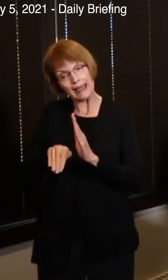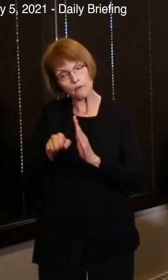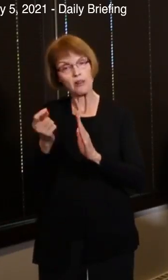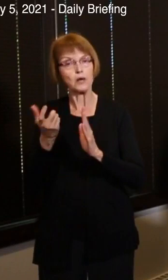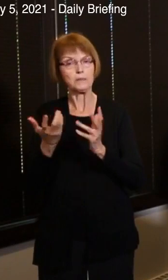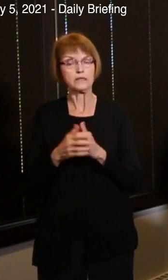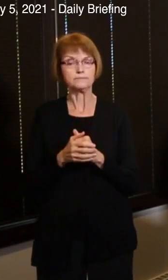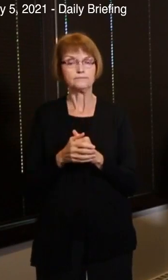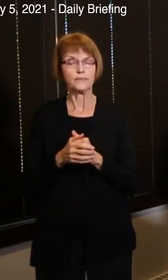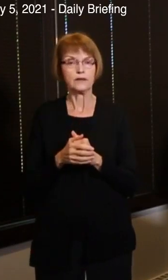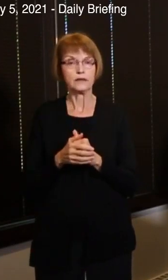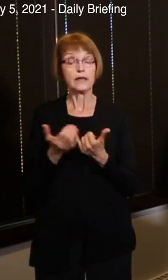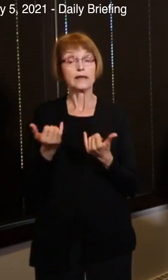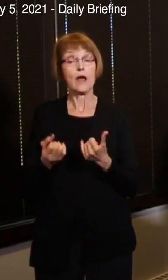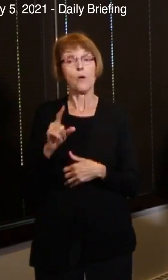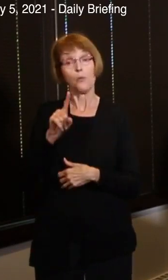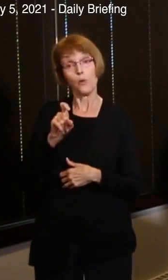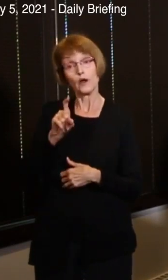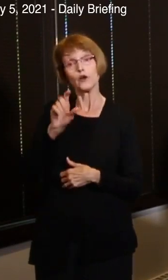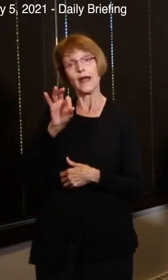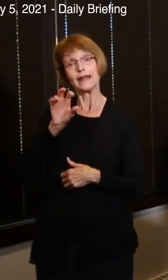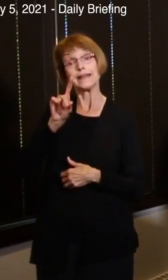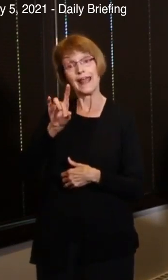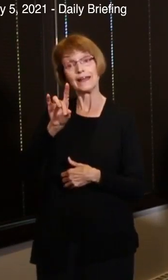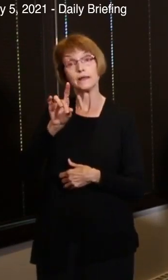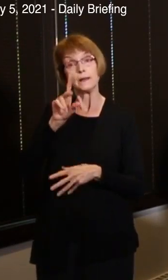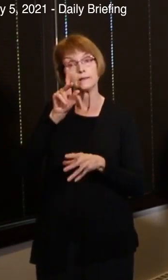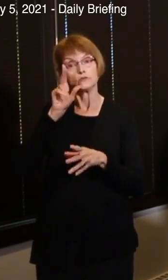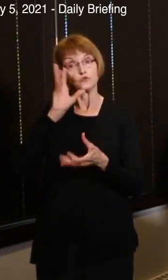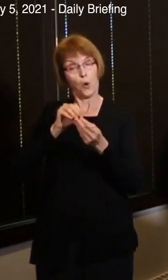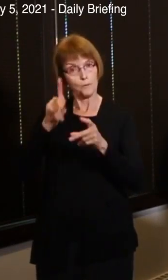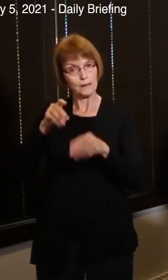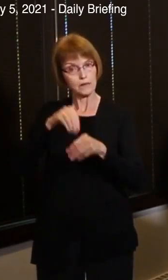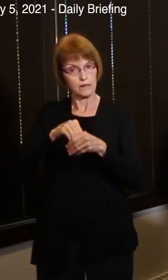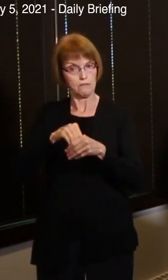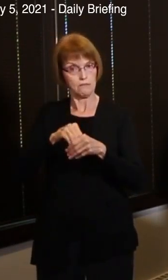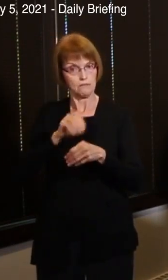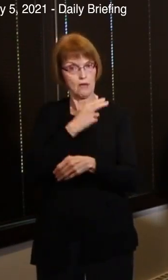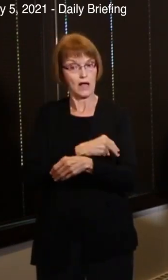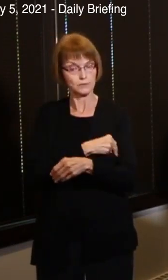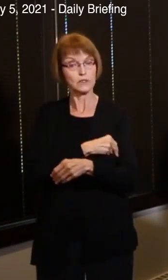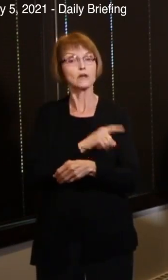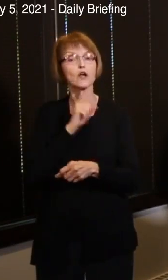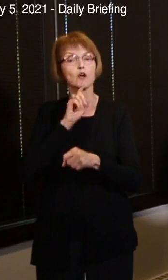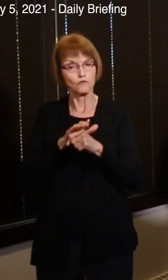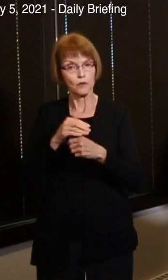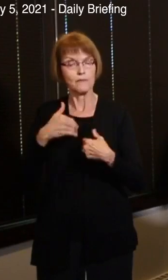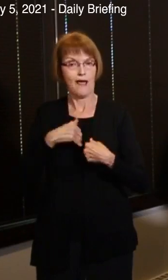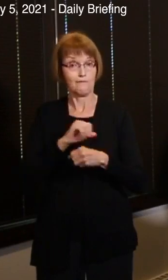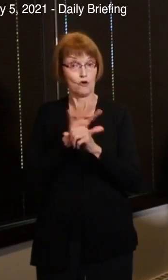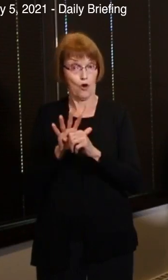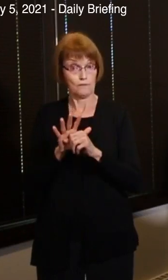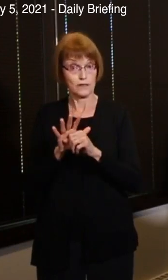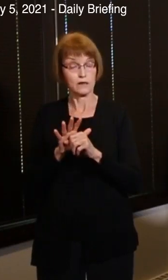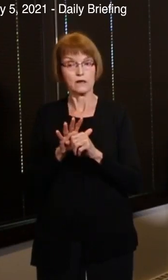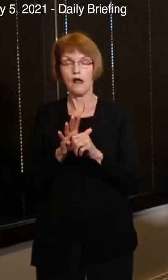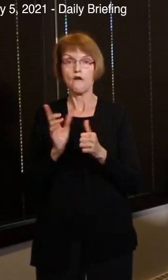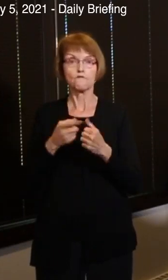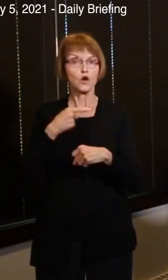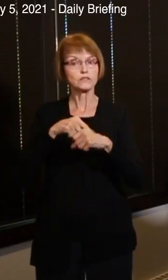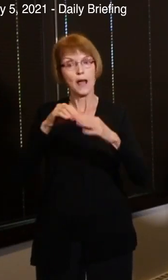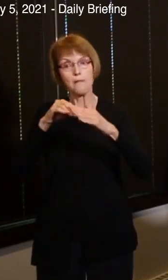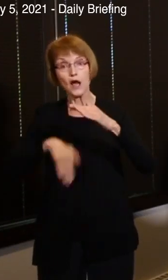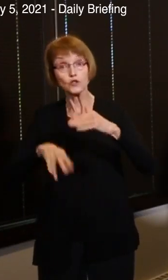reporting 198 patients hospitalized with confirmed COVID-19. And that's the first time we've broken